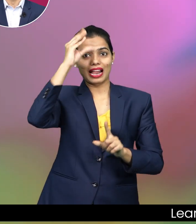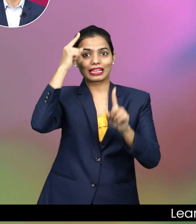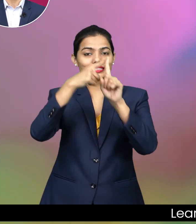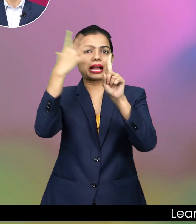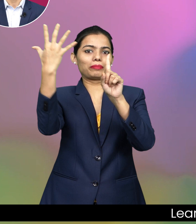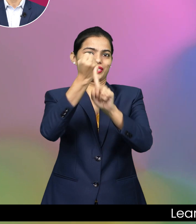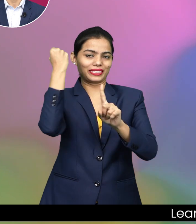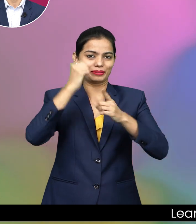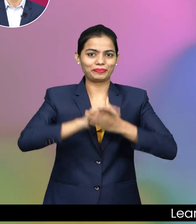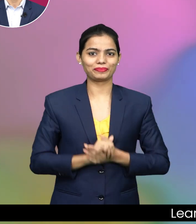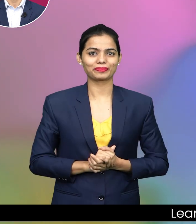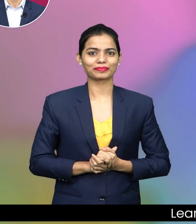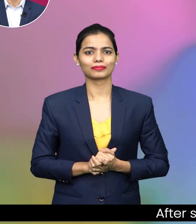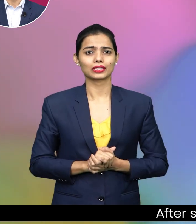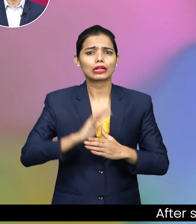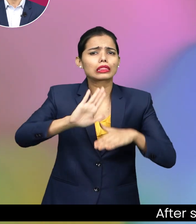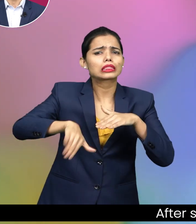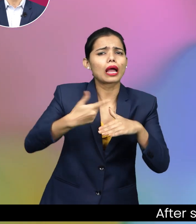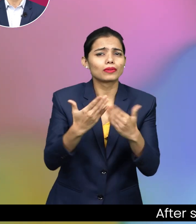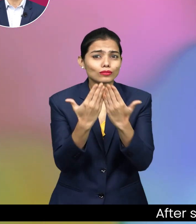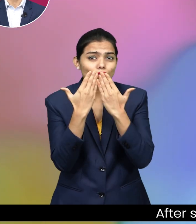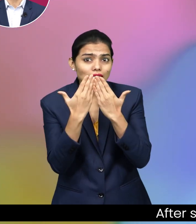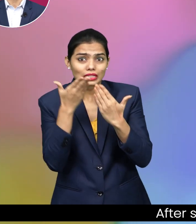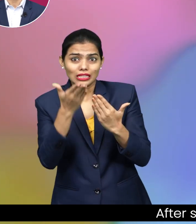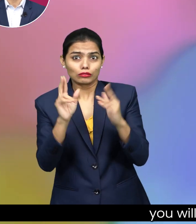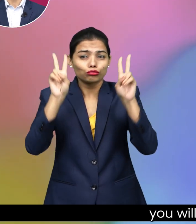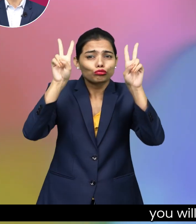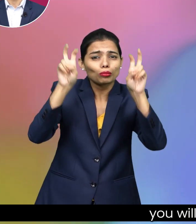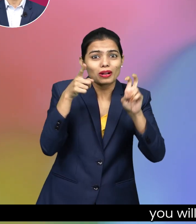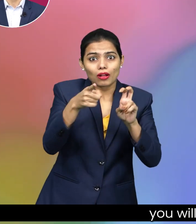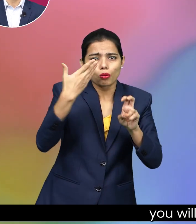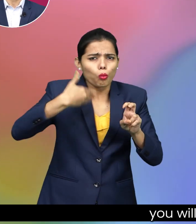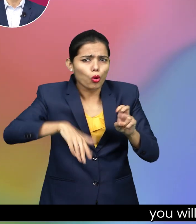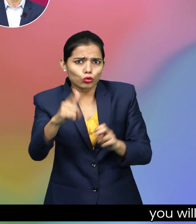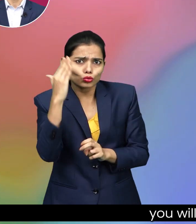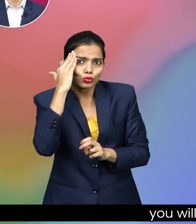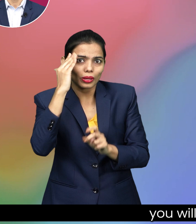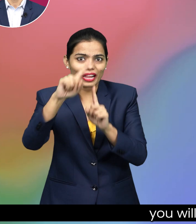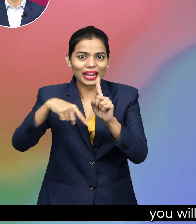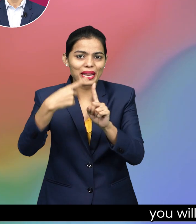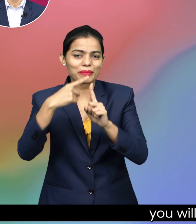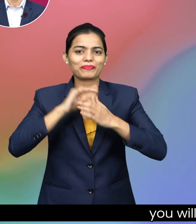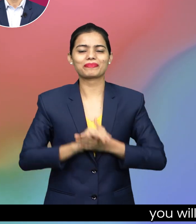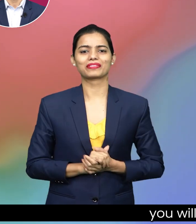Learning outcomes. After studying this topic, you will be knowing about